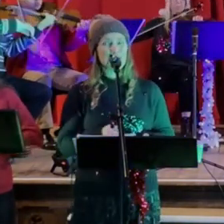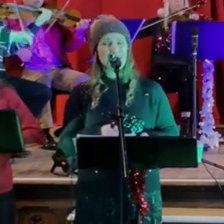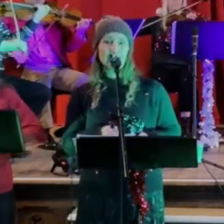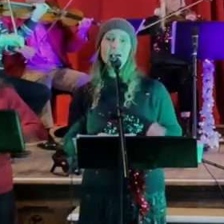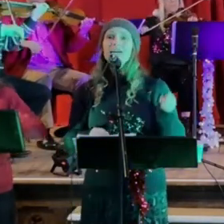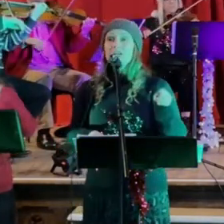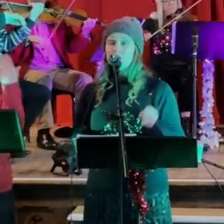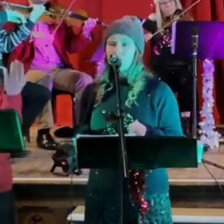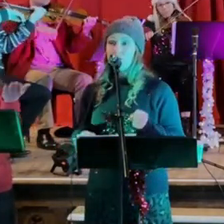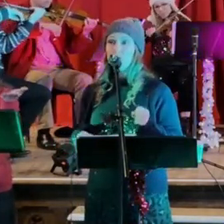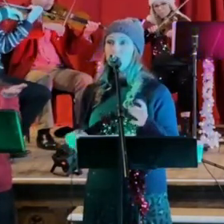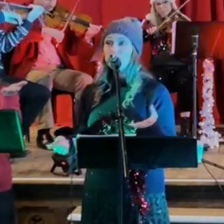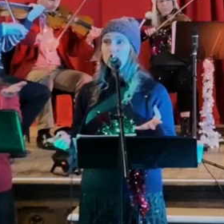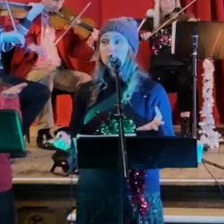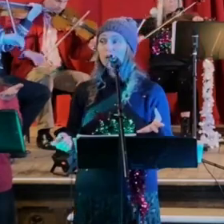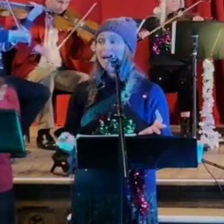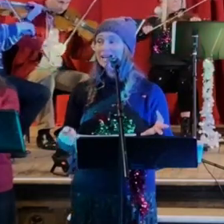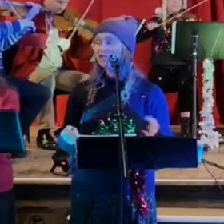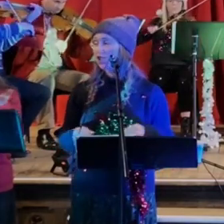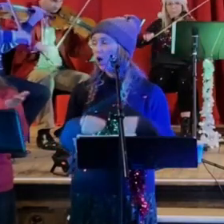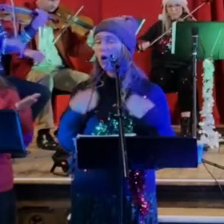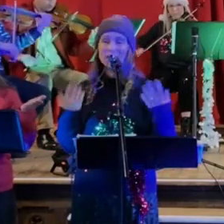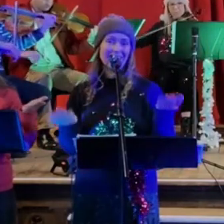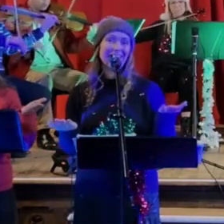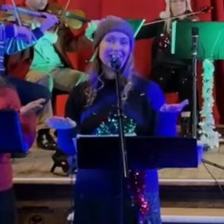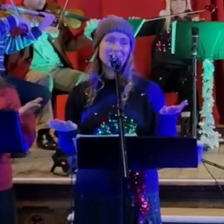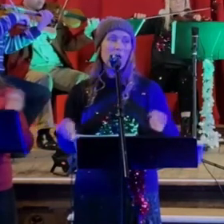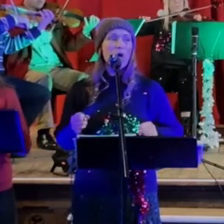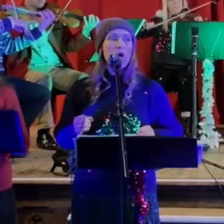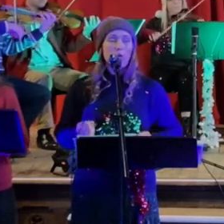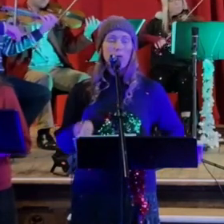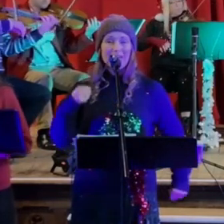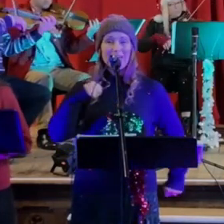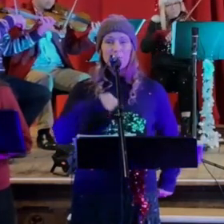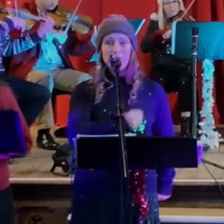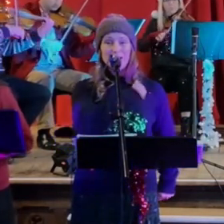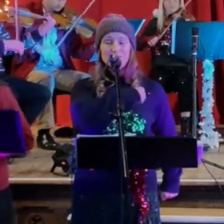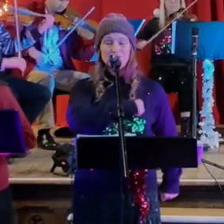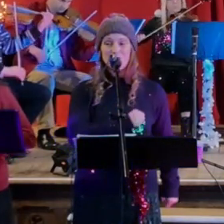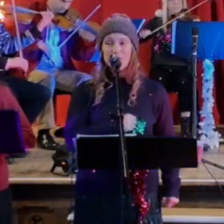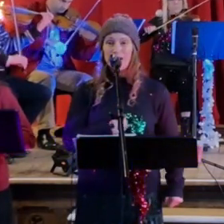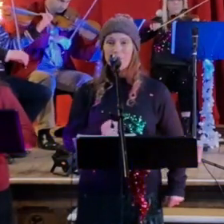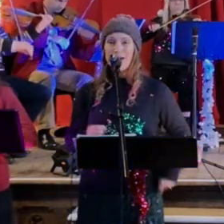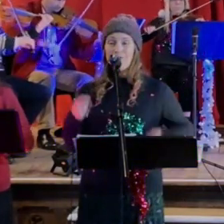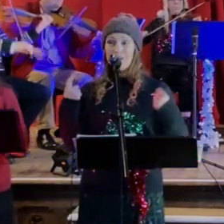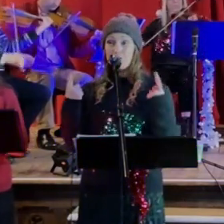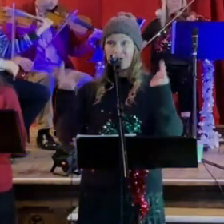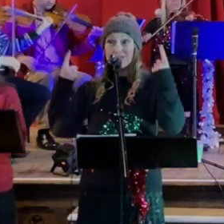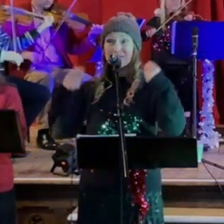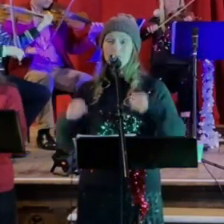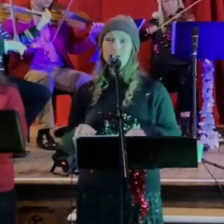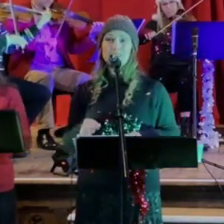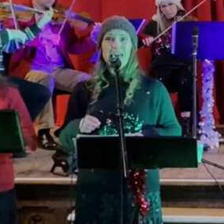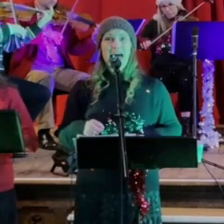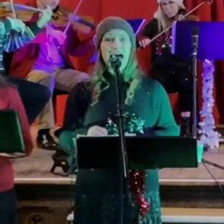bring to you and your kin. We wish you a Merry Christmas and